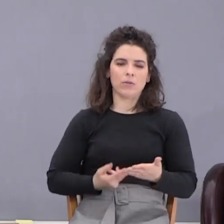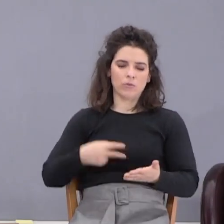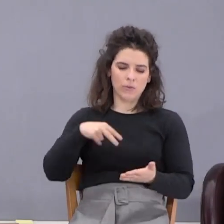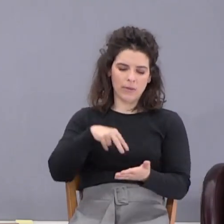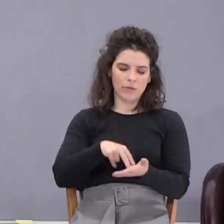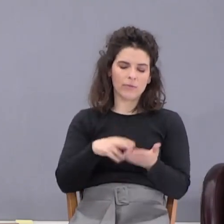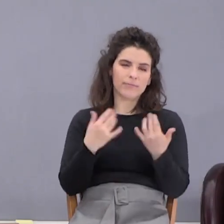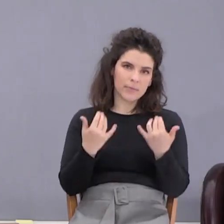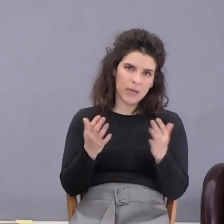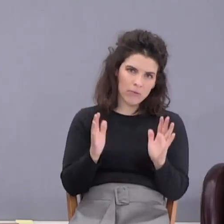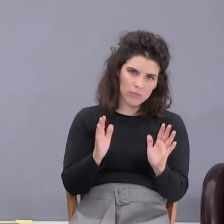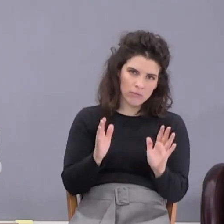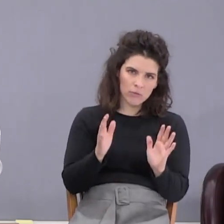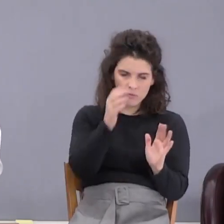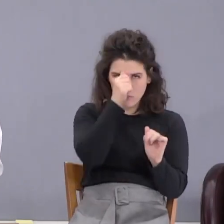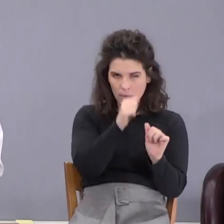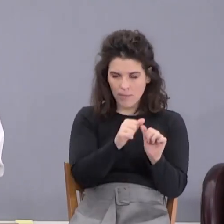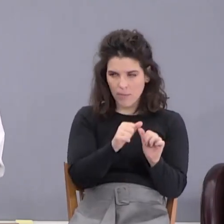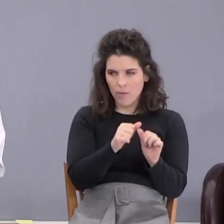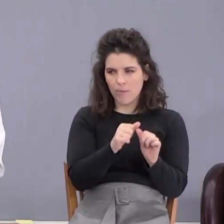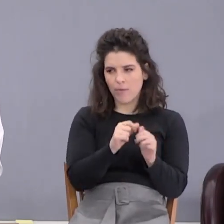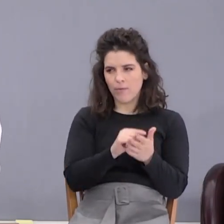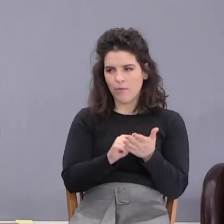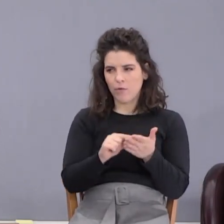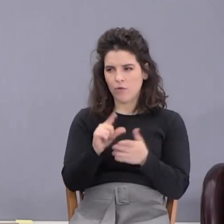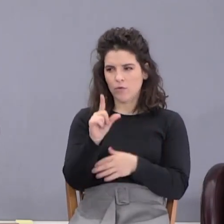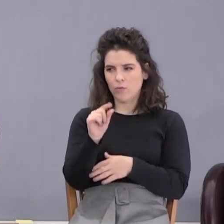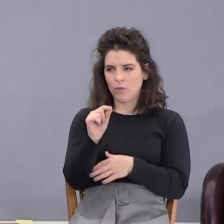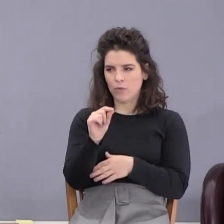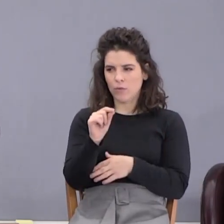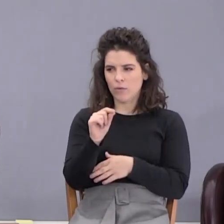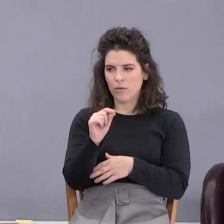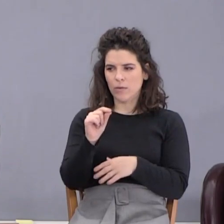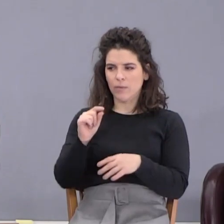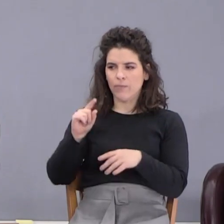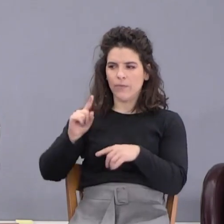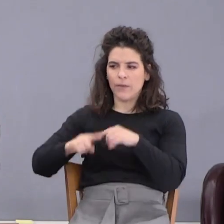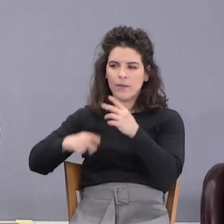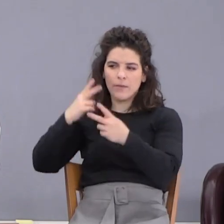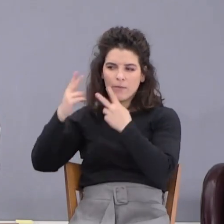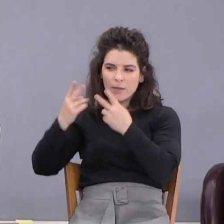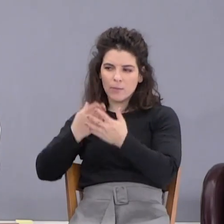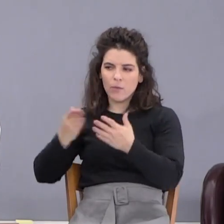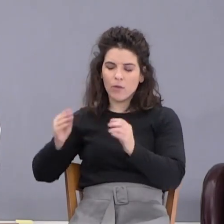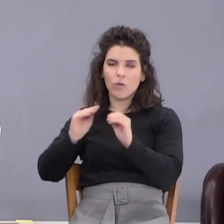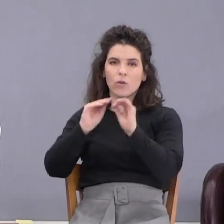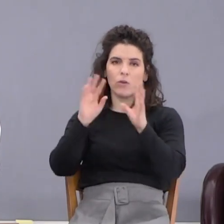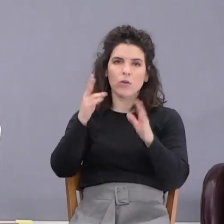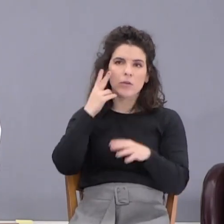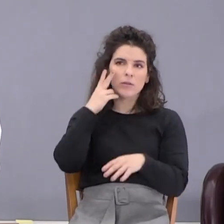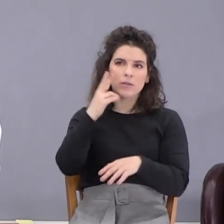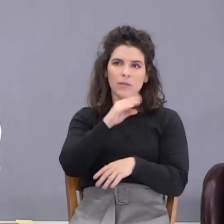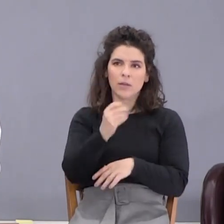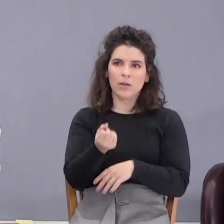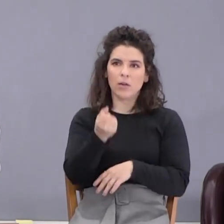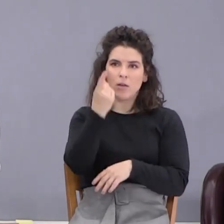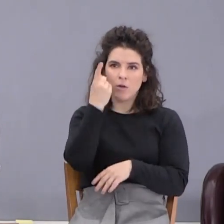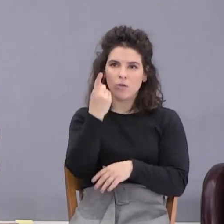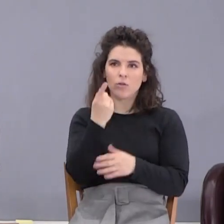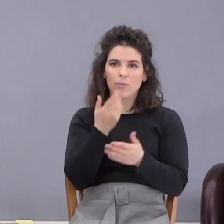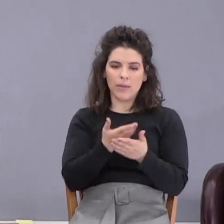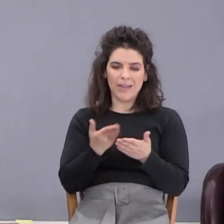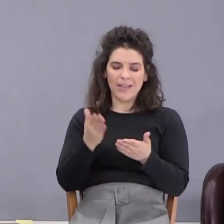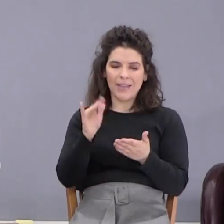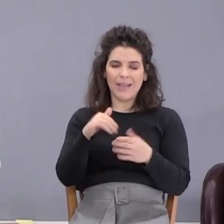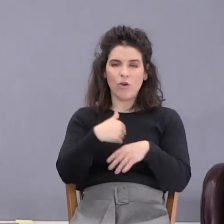Now, just keep this in mind. Verse 20, the invisible things are clearly seen and understood by the things which are